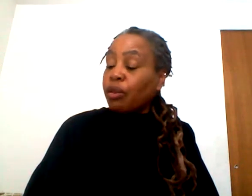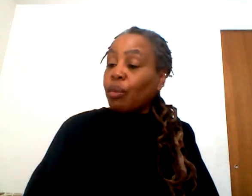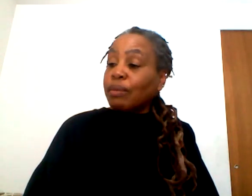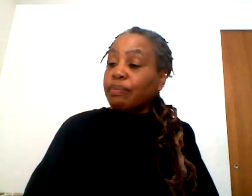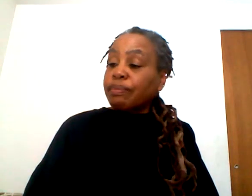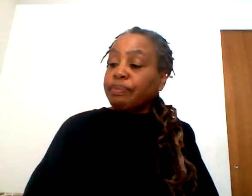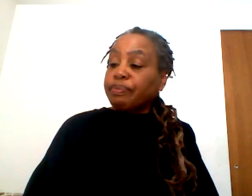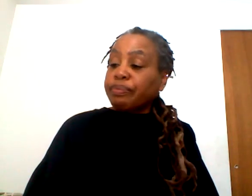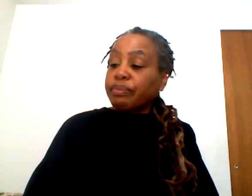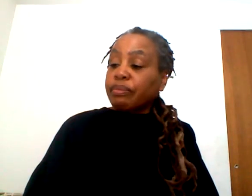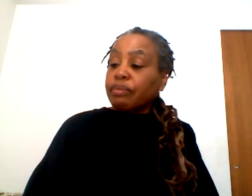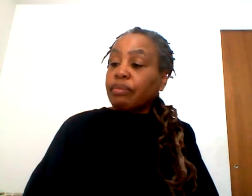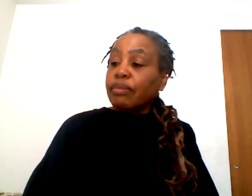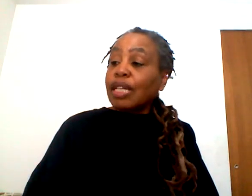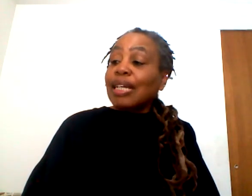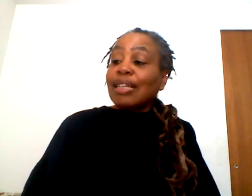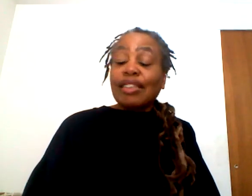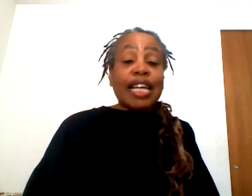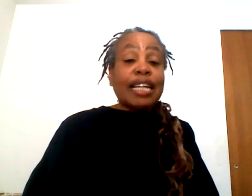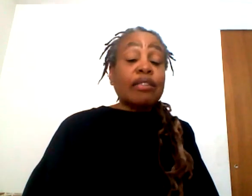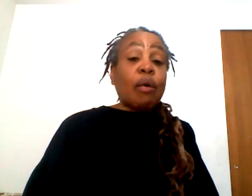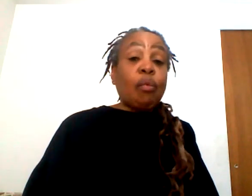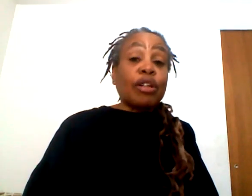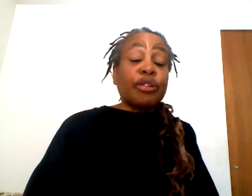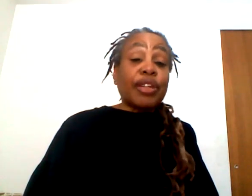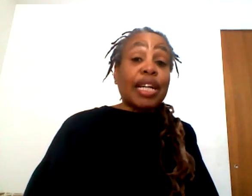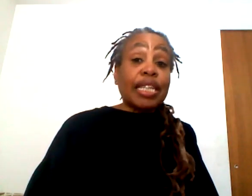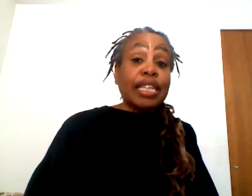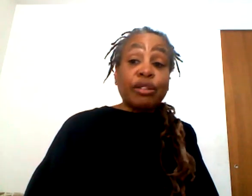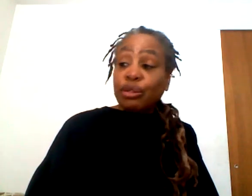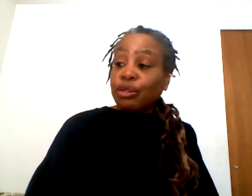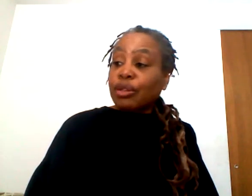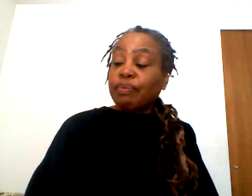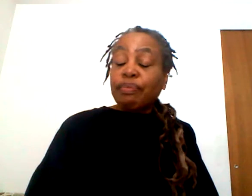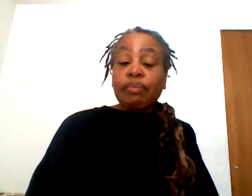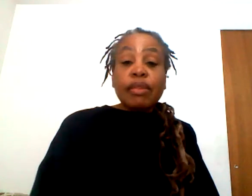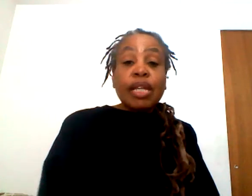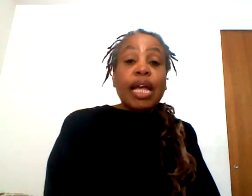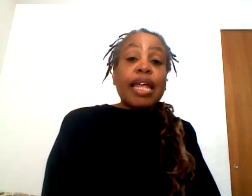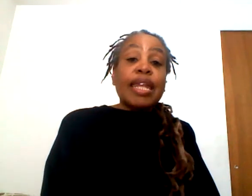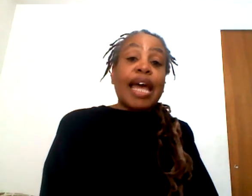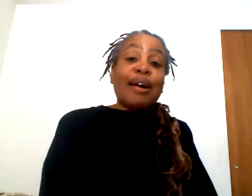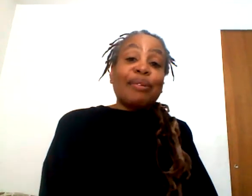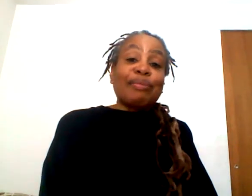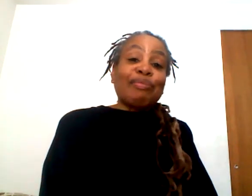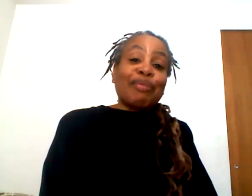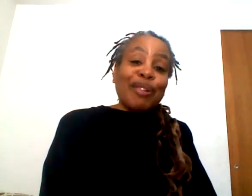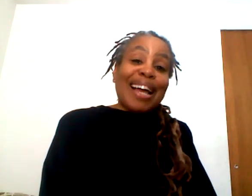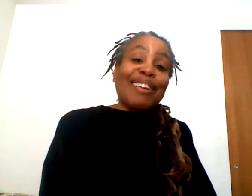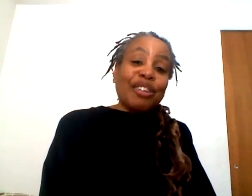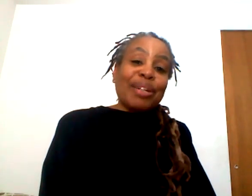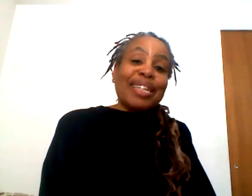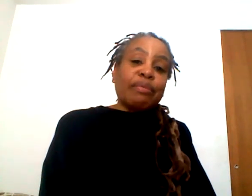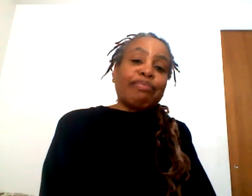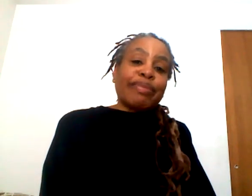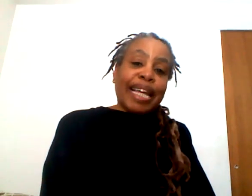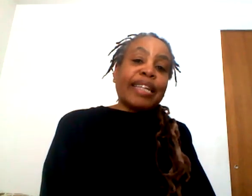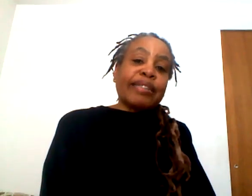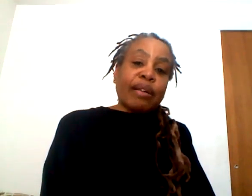one. To take someone to the cleaners. Now, you're not literally taking someone